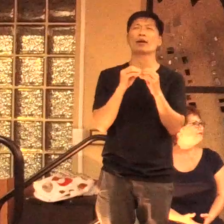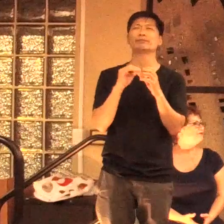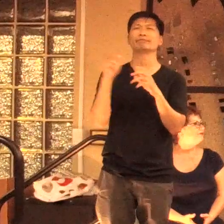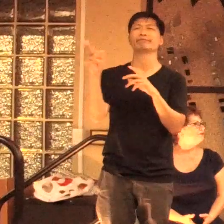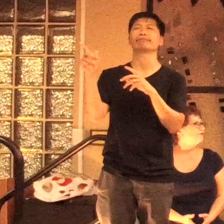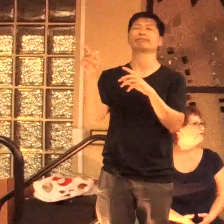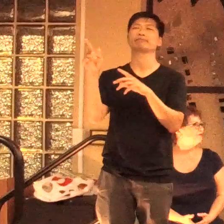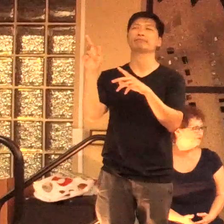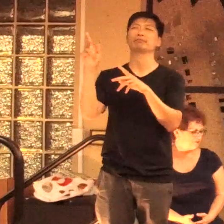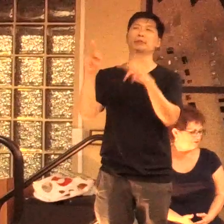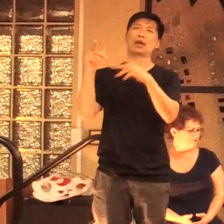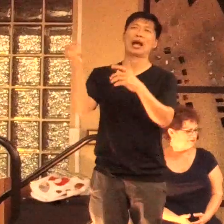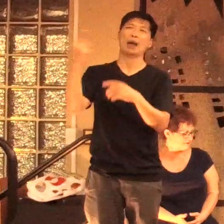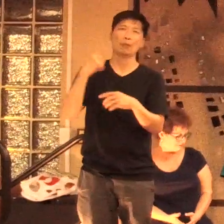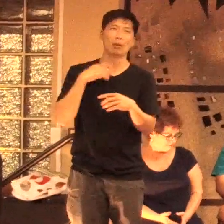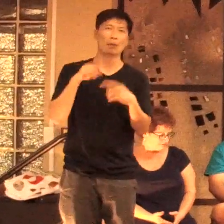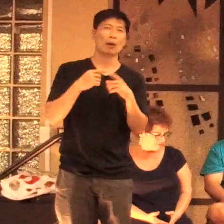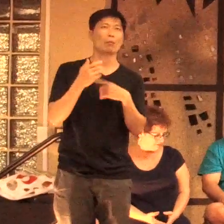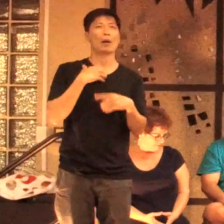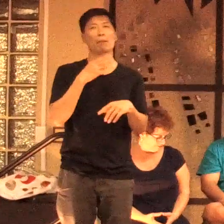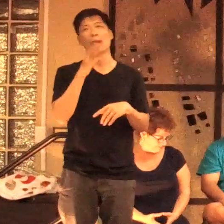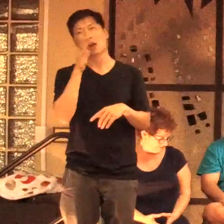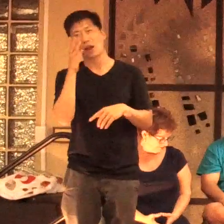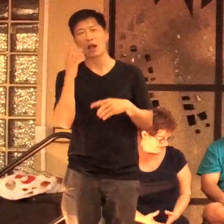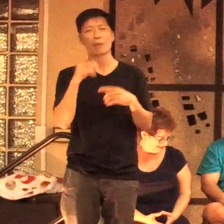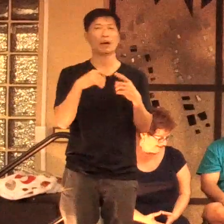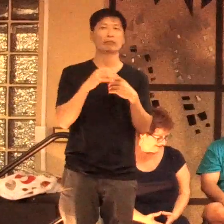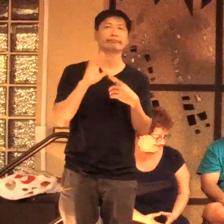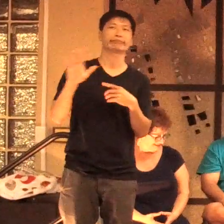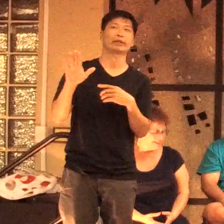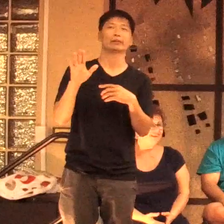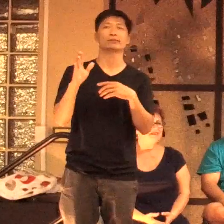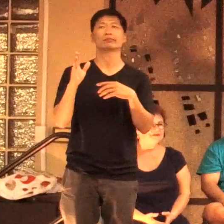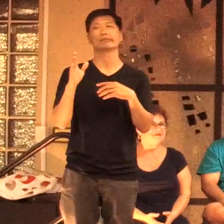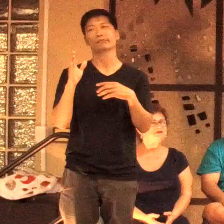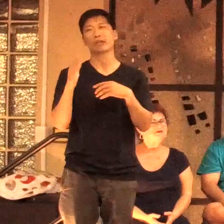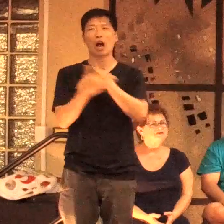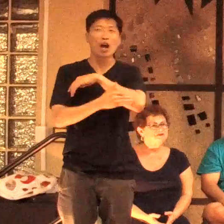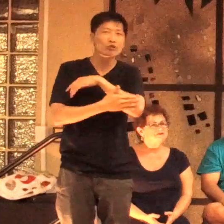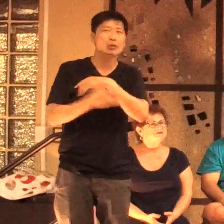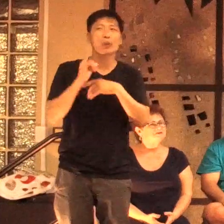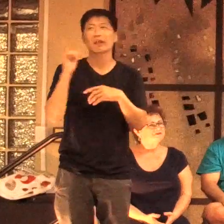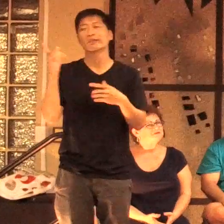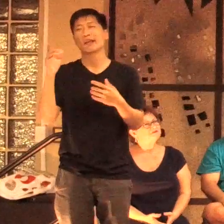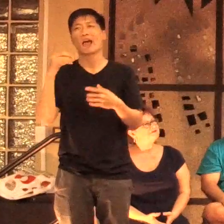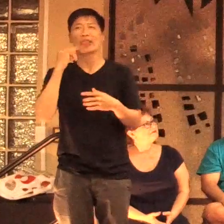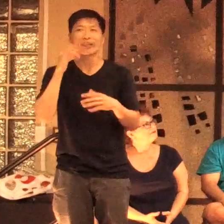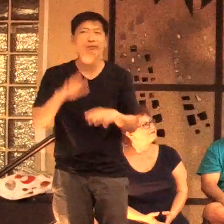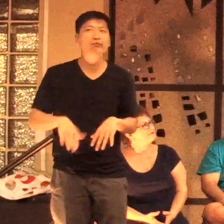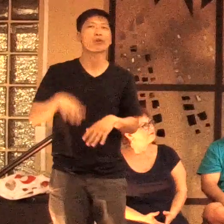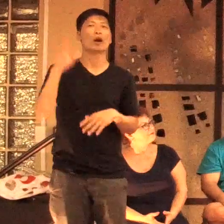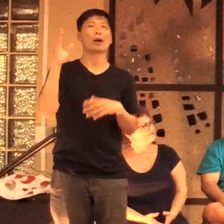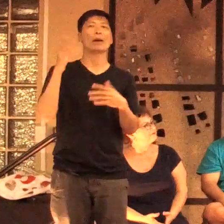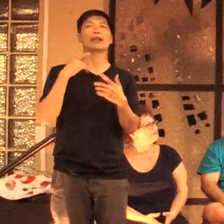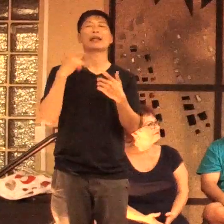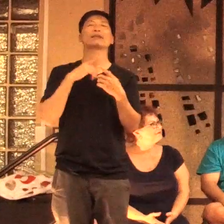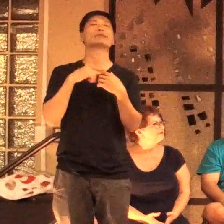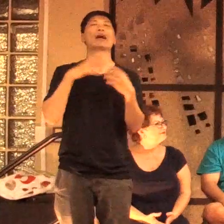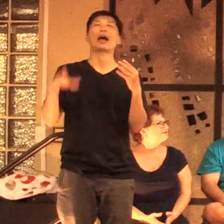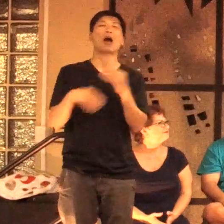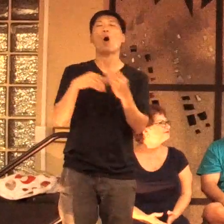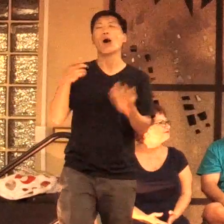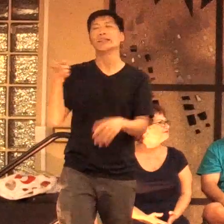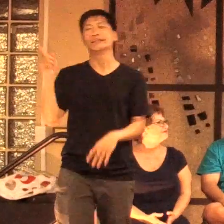asking them about my parents and their ethnicity and who they are. I just mentioned it that they're deaf. And whenever